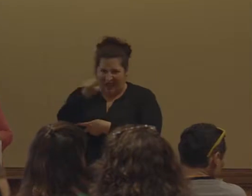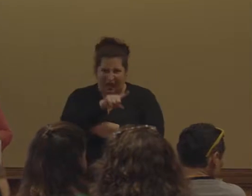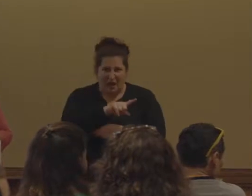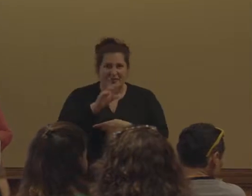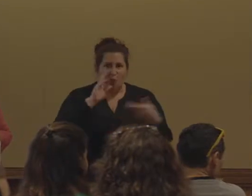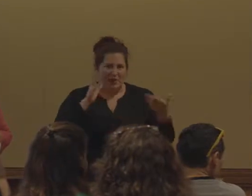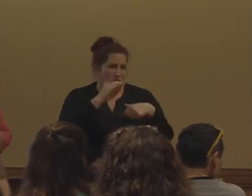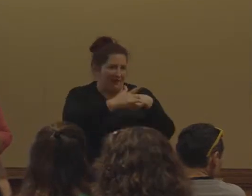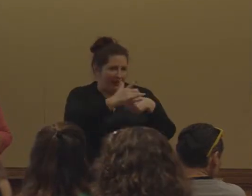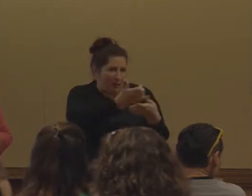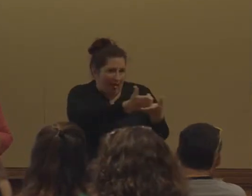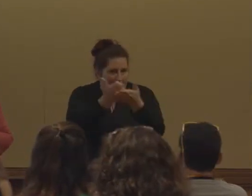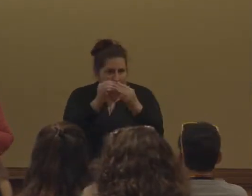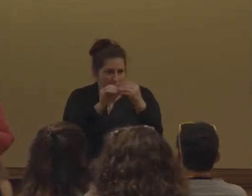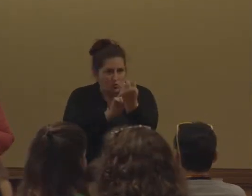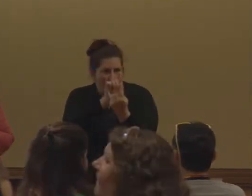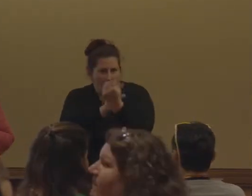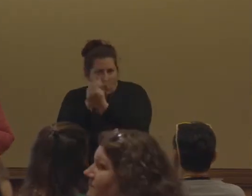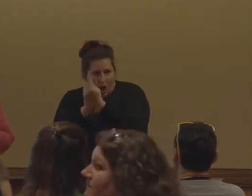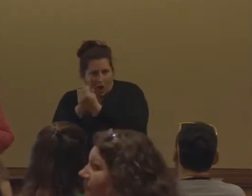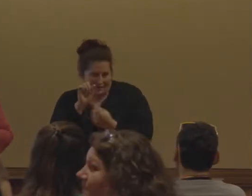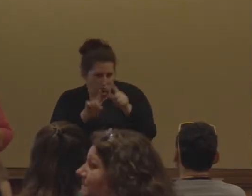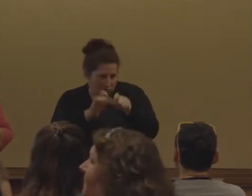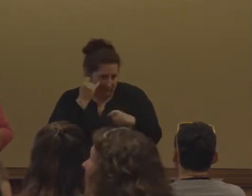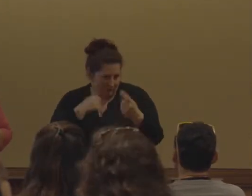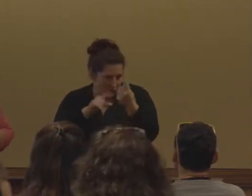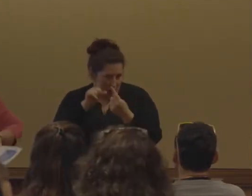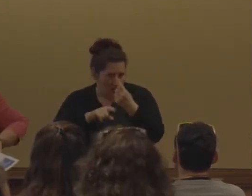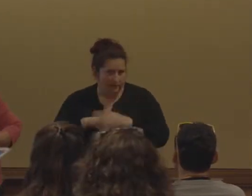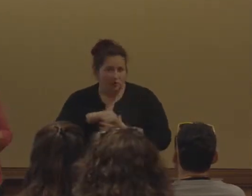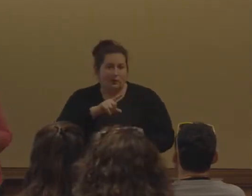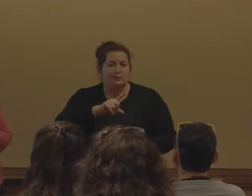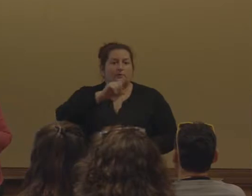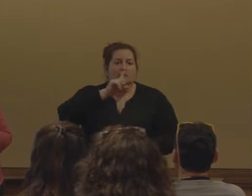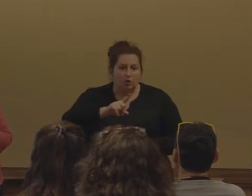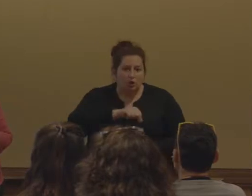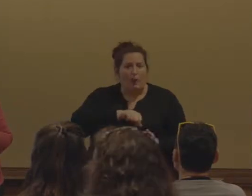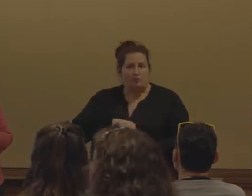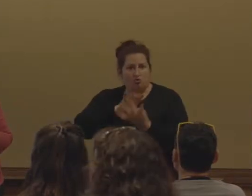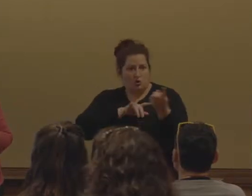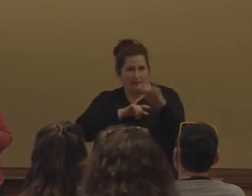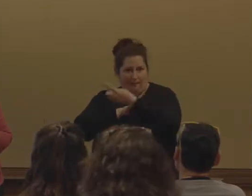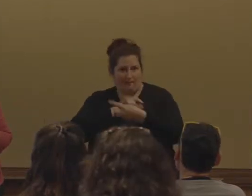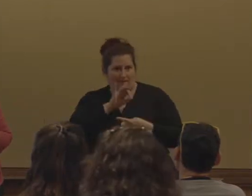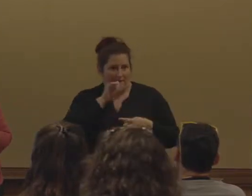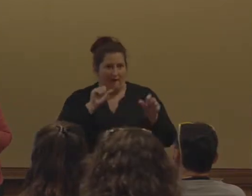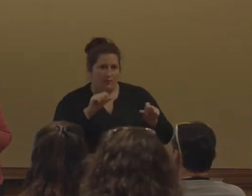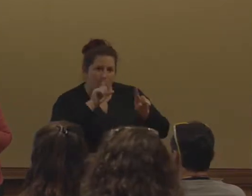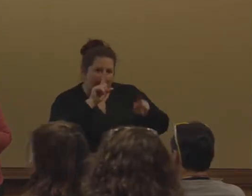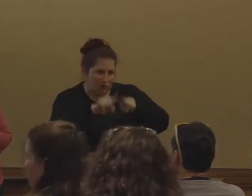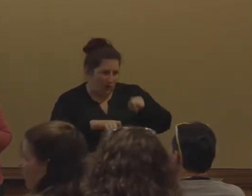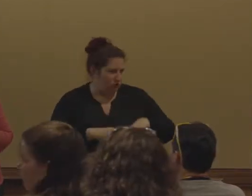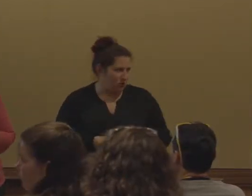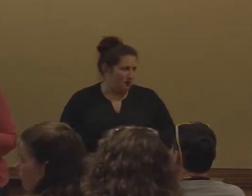they were going to be here to be able to help you all more one-on-one stuff if you have that. So make sure that you can approach them if I'm not able to answer that